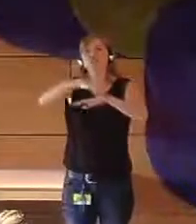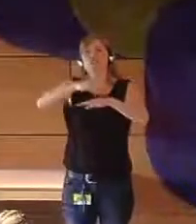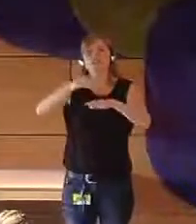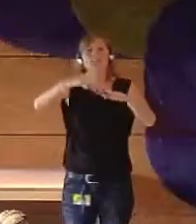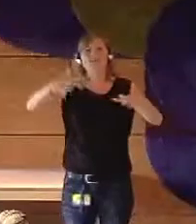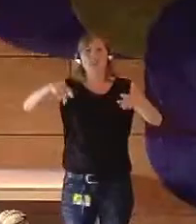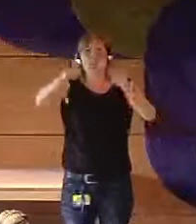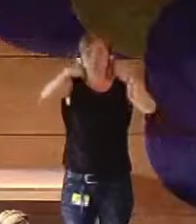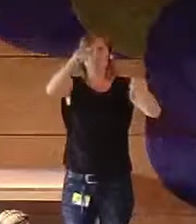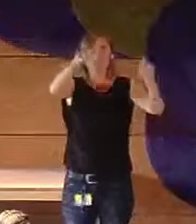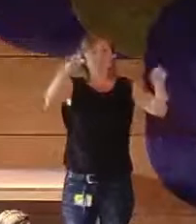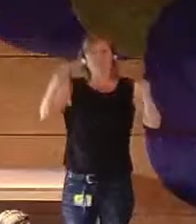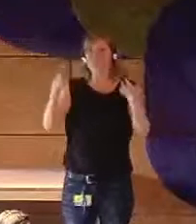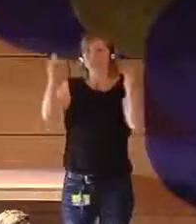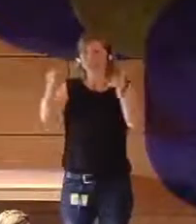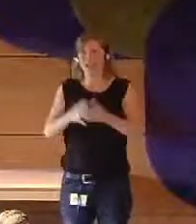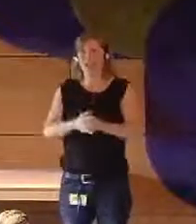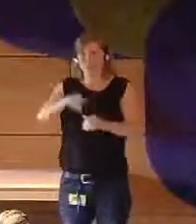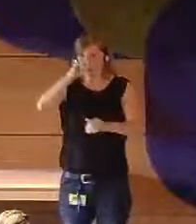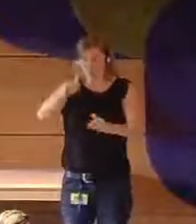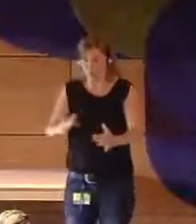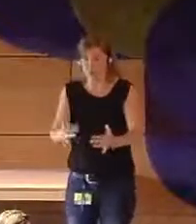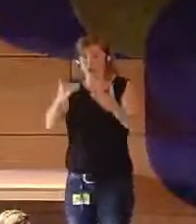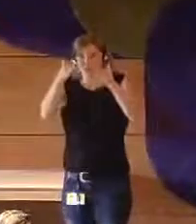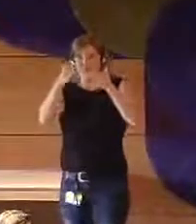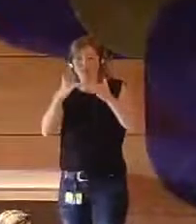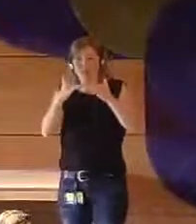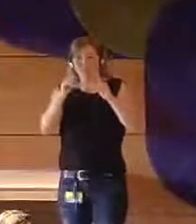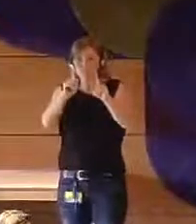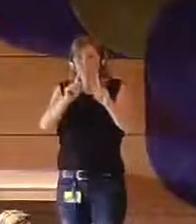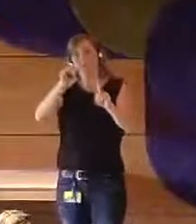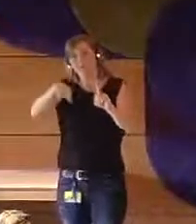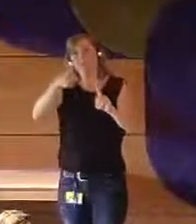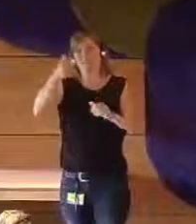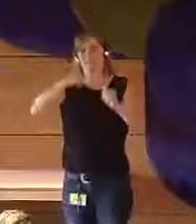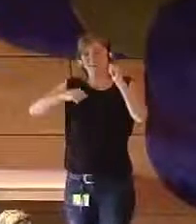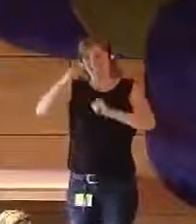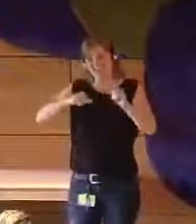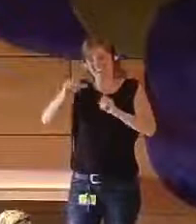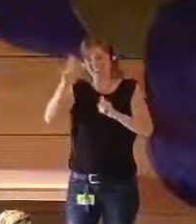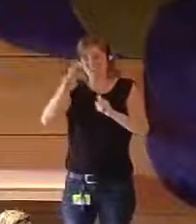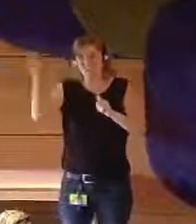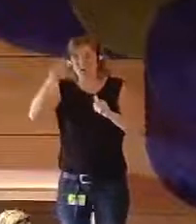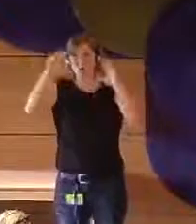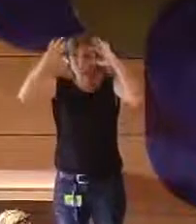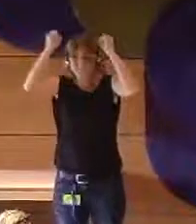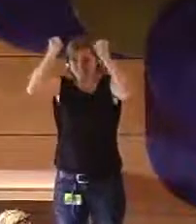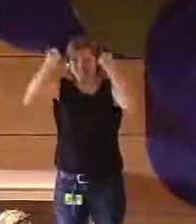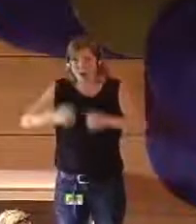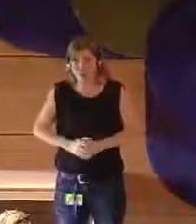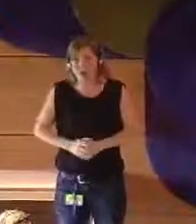the Germans came, and then sadly, the Vikings came afterwards, and they pushed everyone down. So the Middle Lands